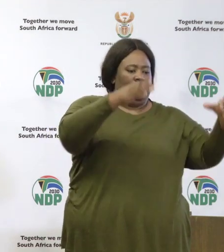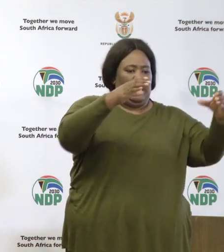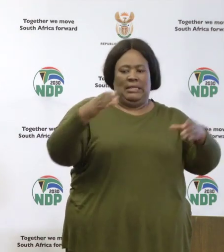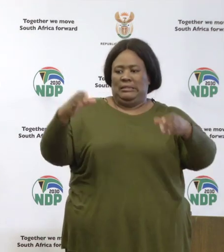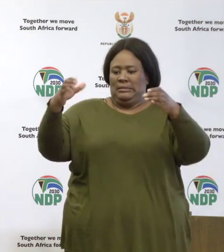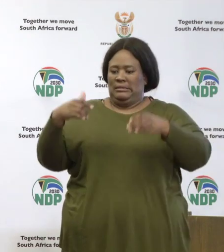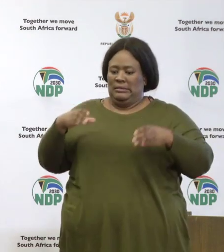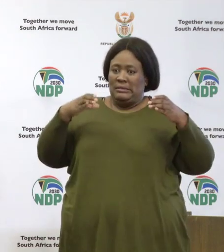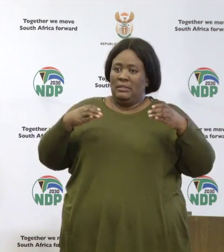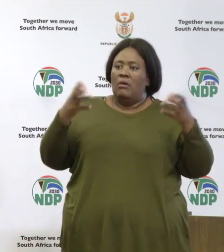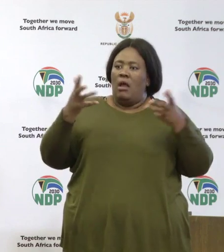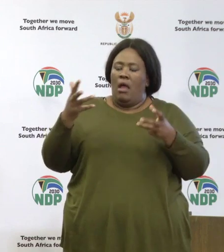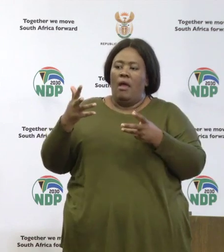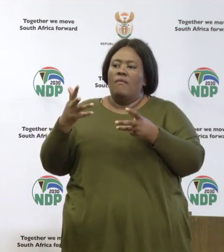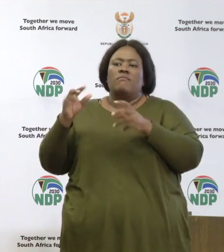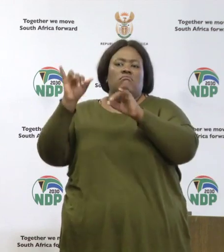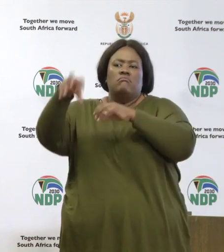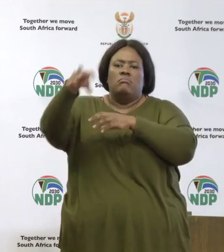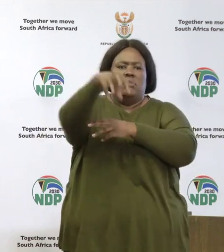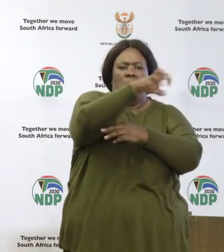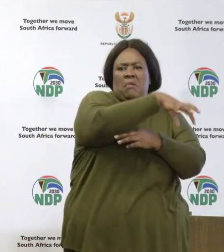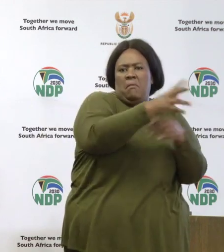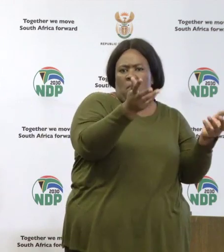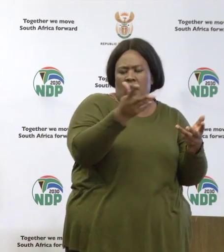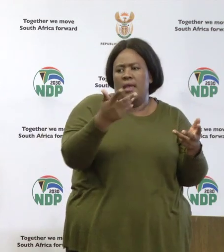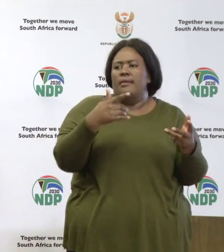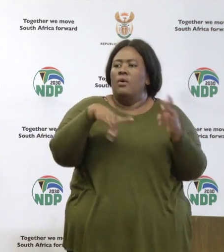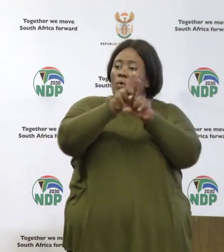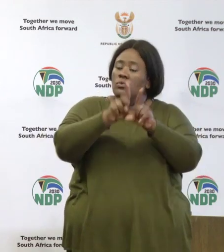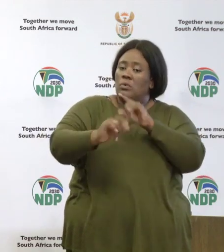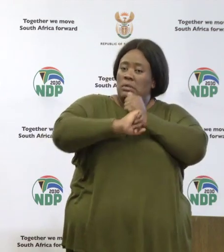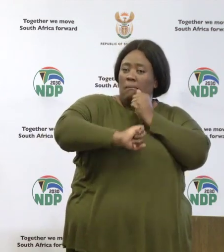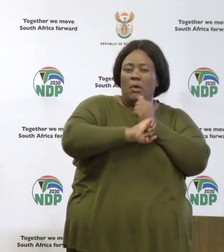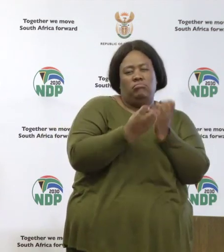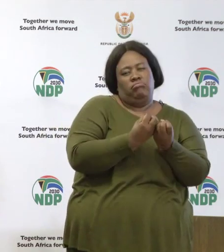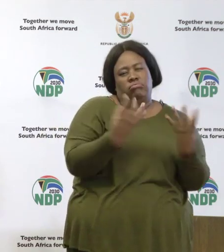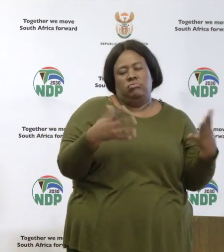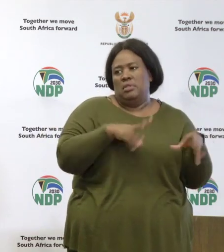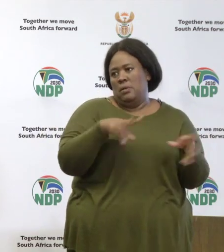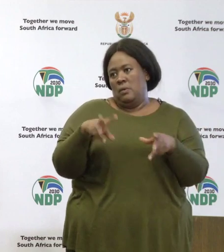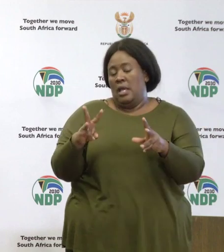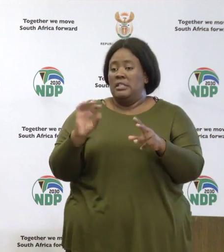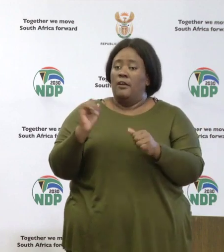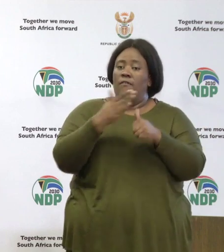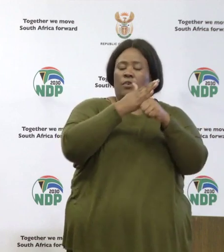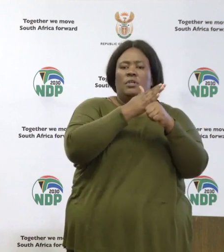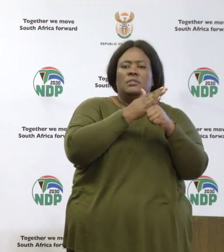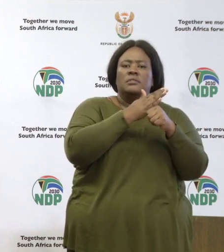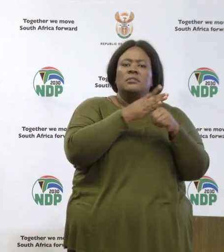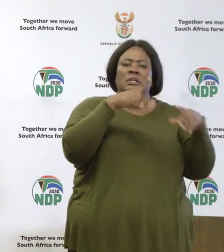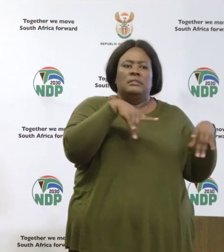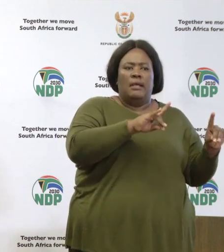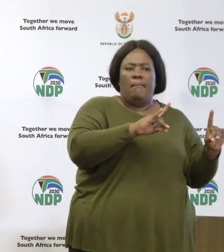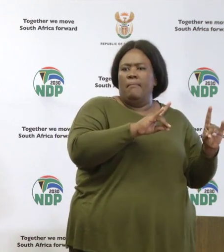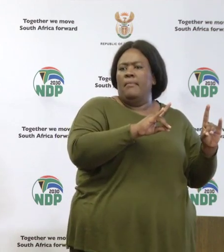have where they should be, and also supported us in a number of ways. The first is the chairman of